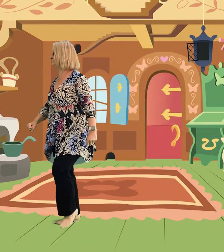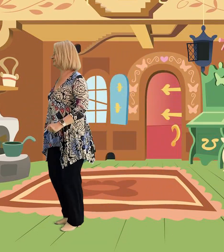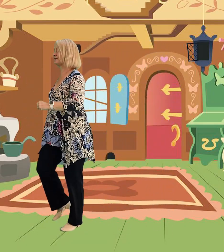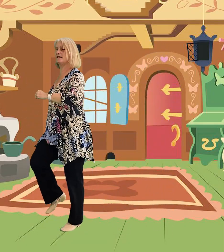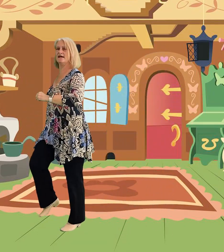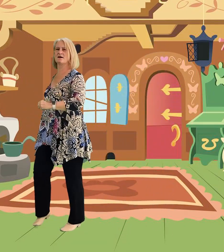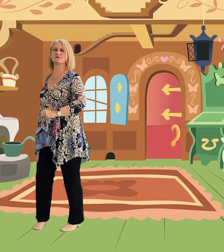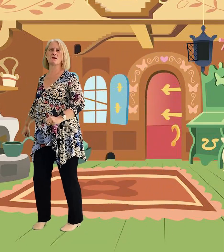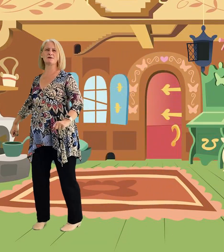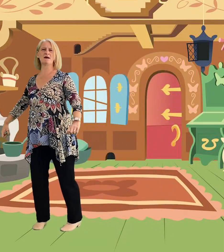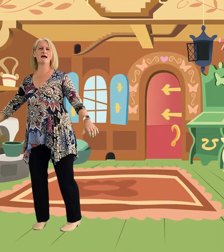Here comes Mummy Bear.